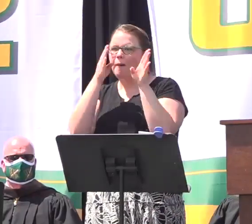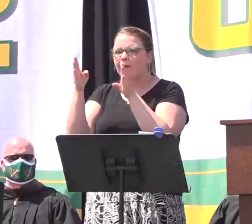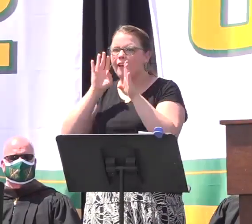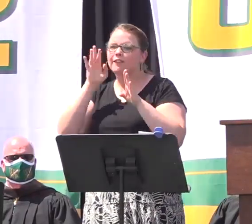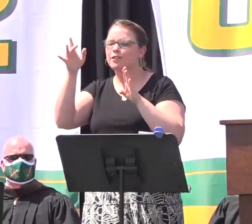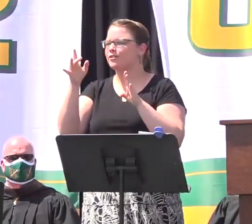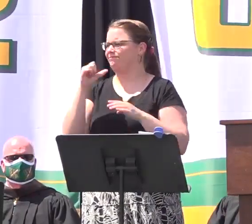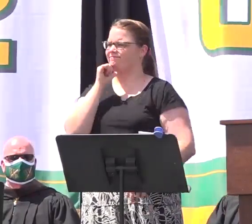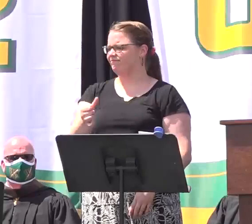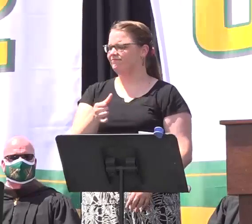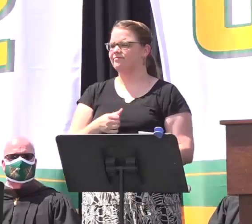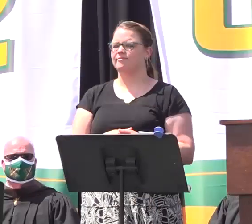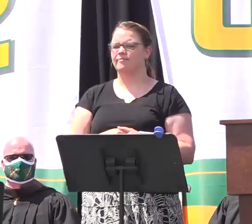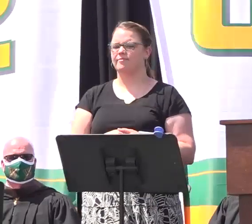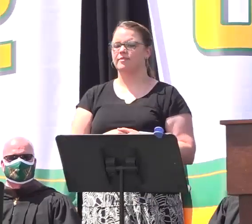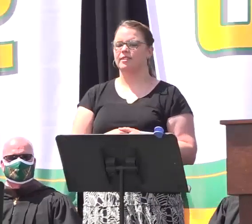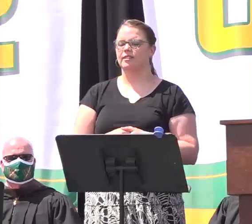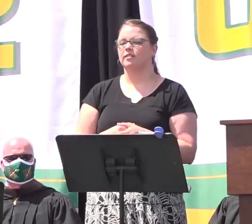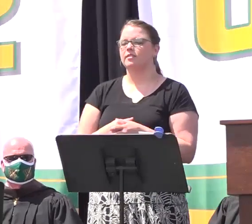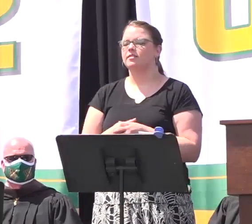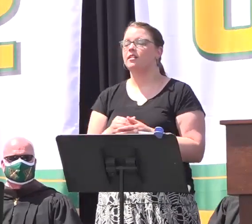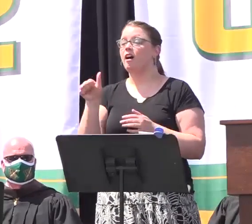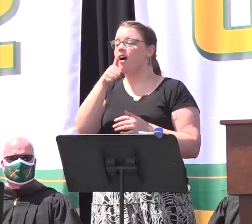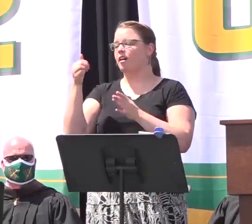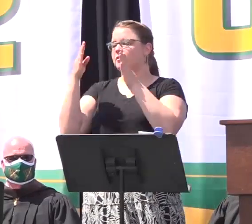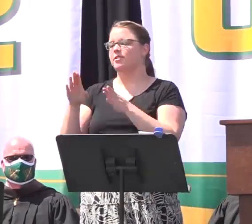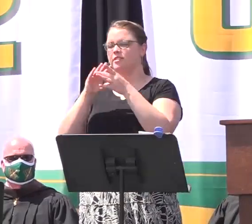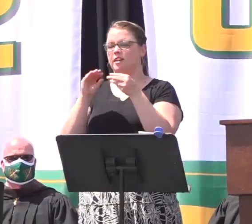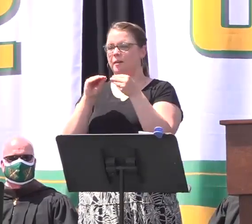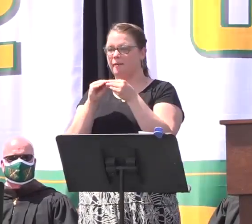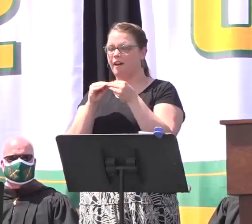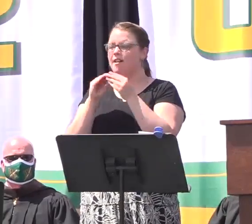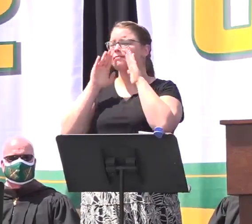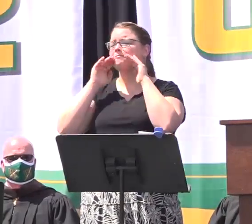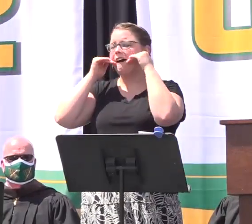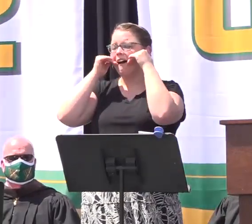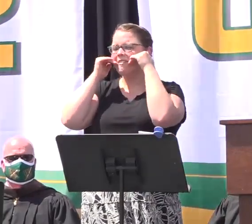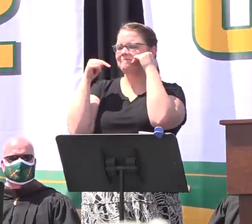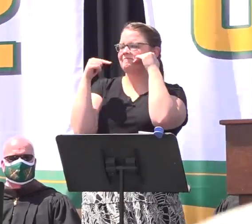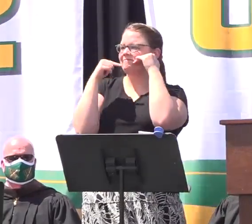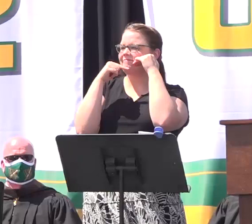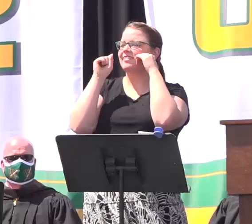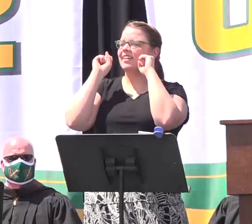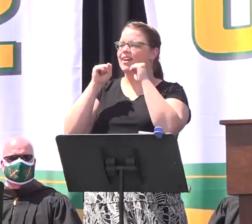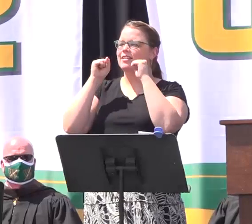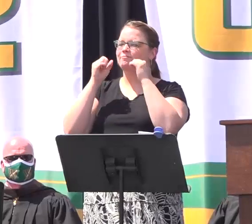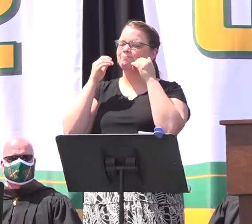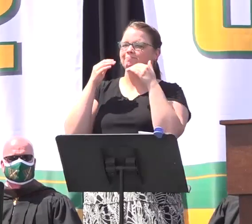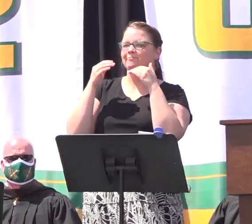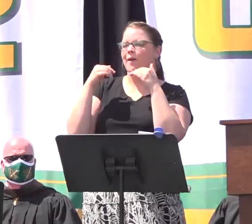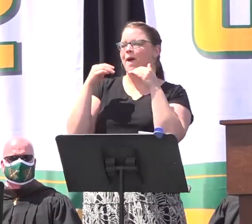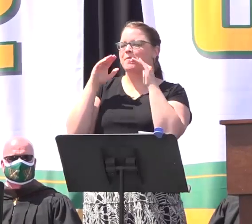might have to eat them. Another said a smile is an inexpensive way to improve your